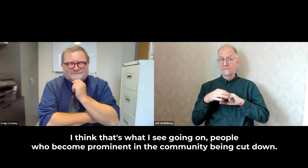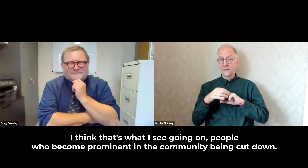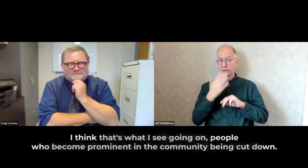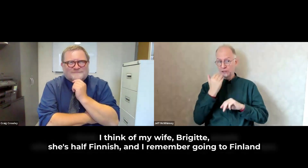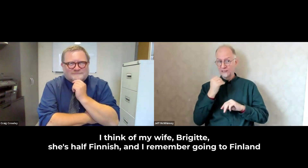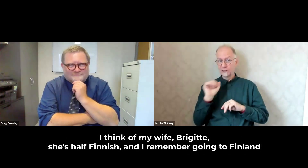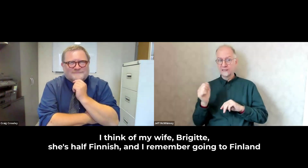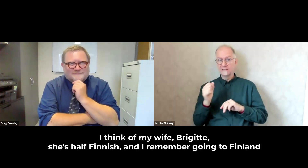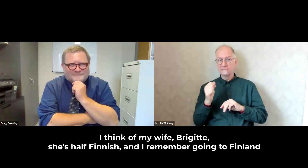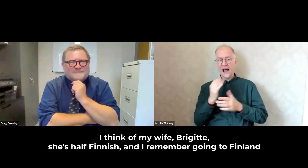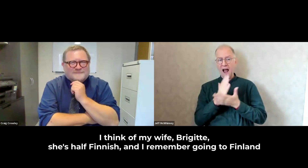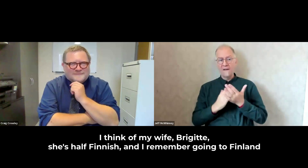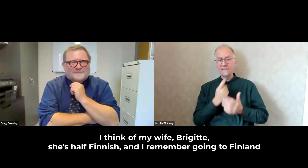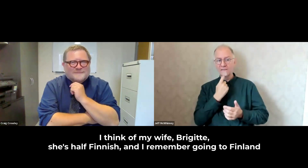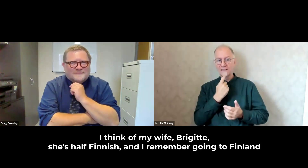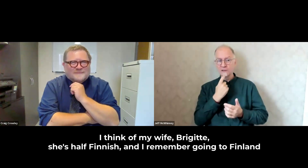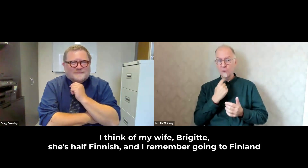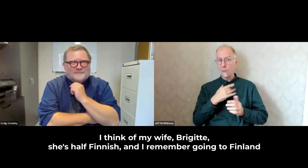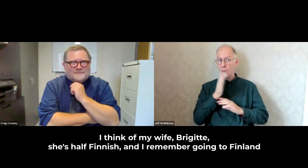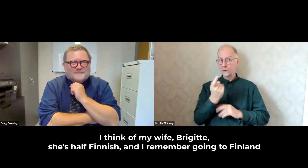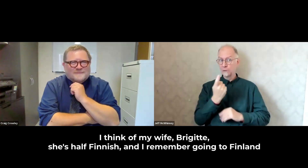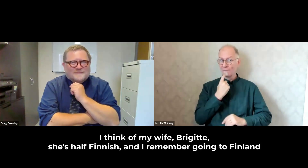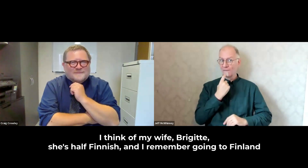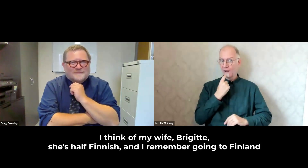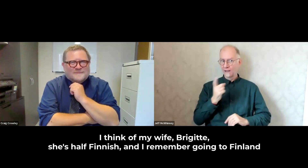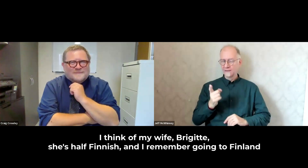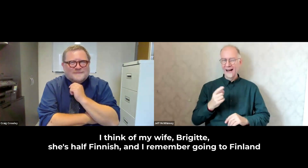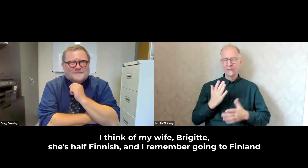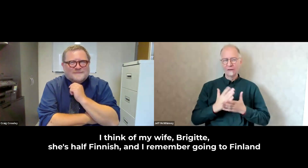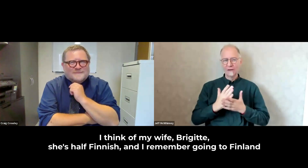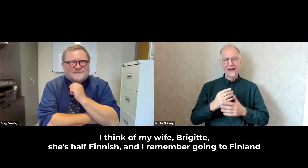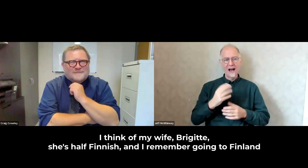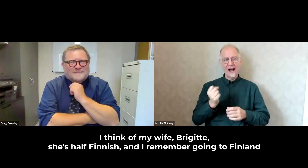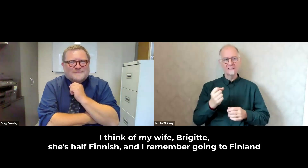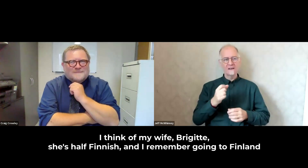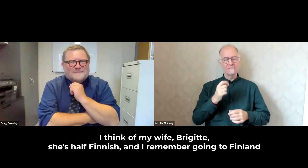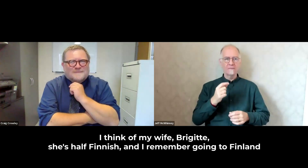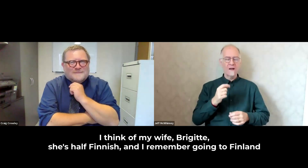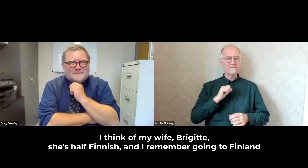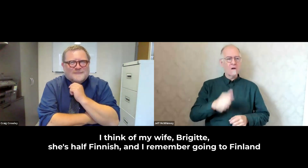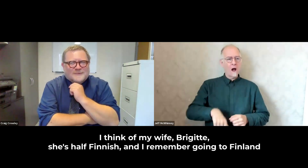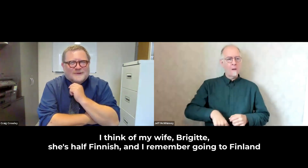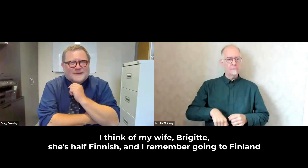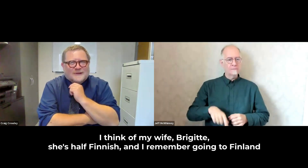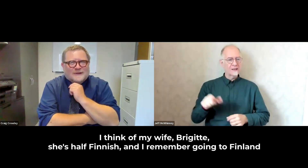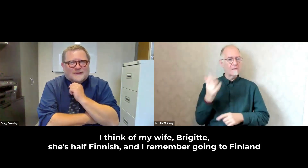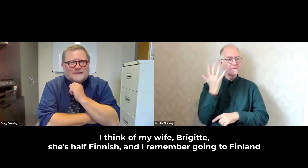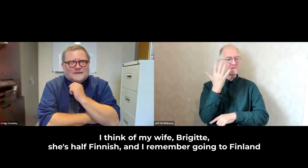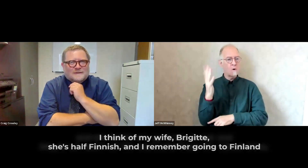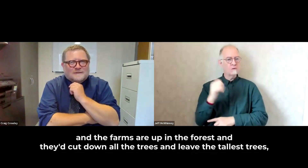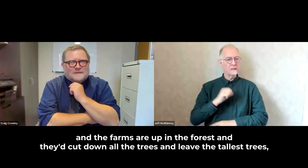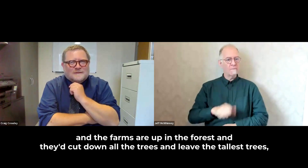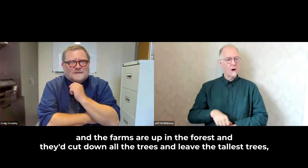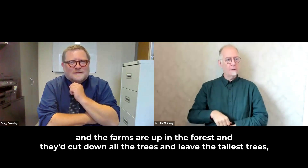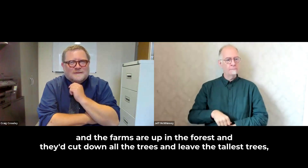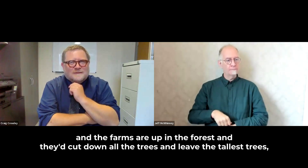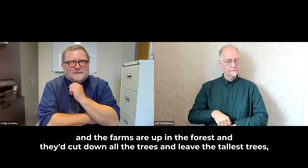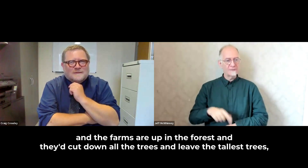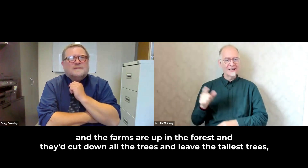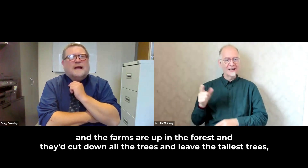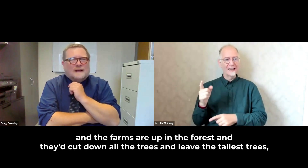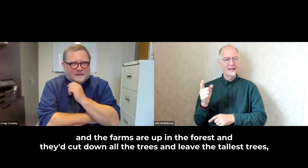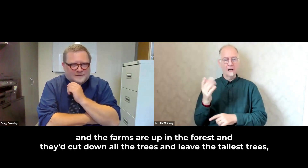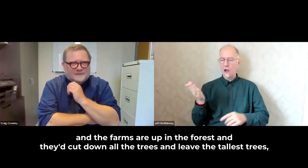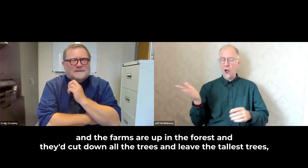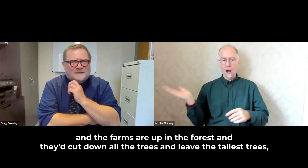down. I think of my wife Brigitte. You know, she's half Finnish, and I remember going to Finland. Uh,